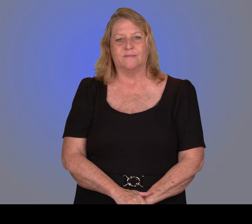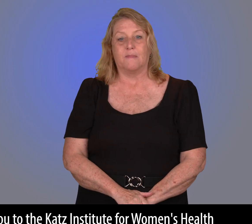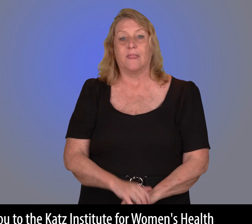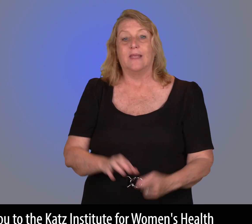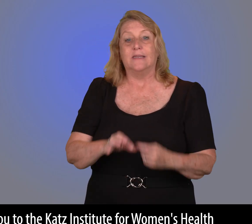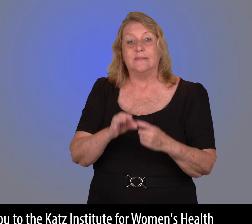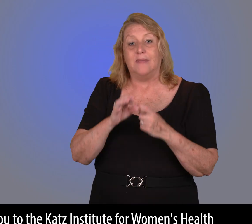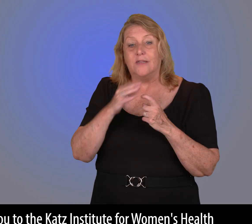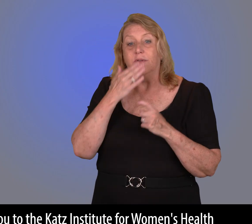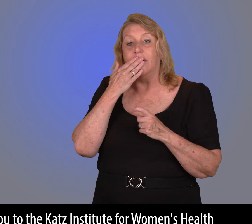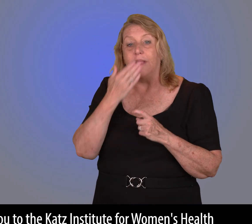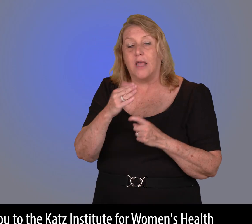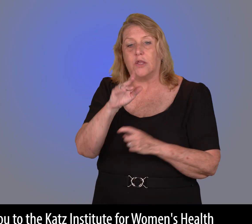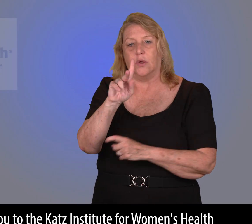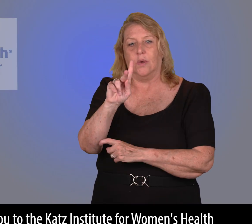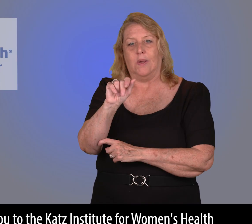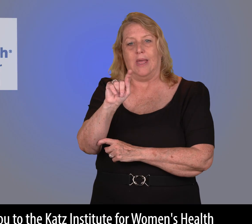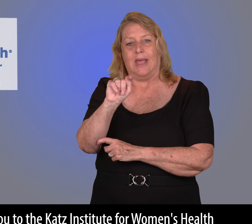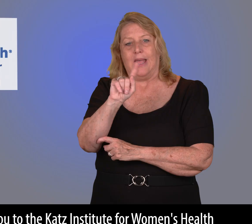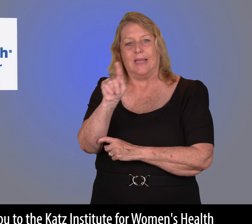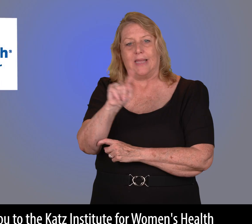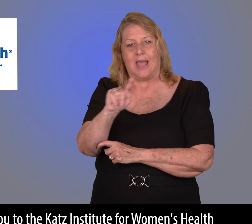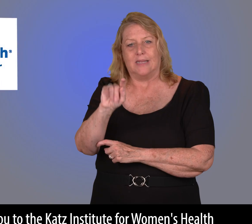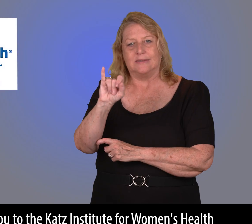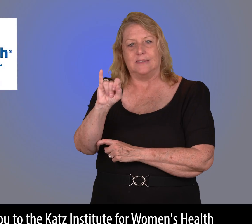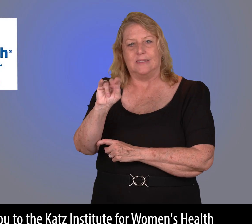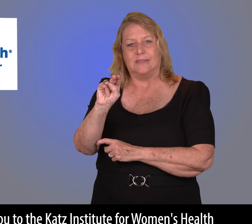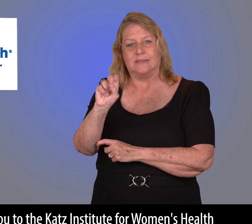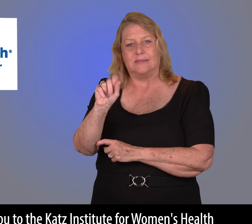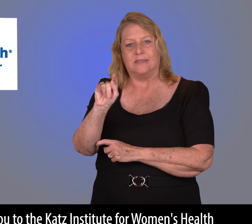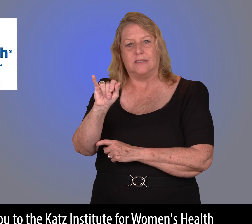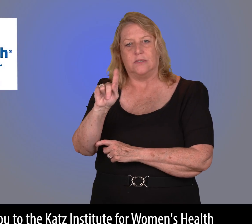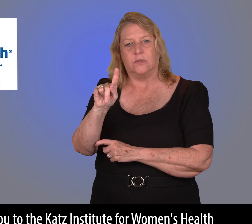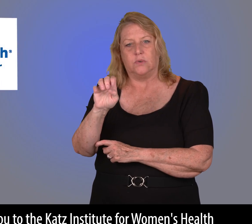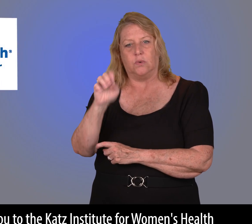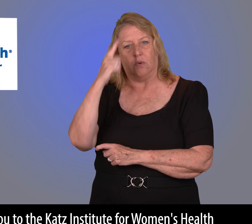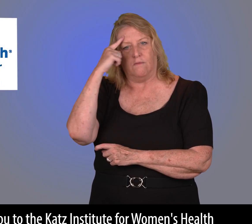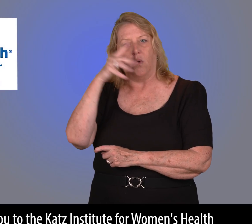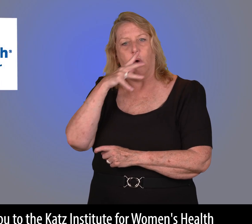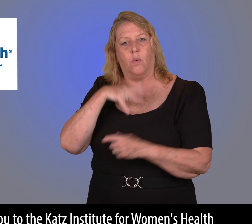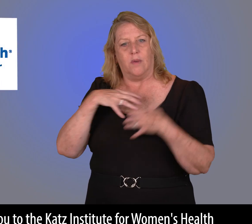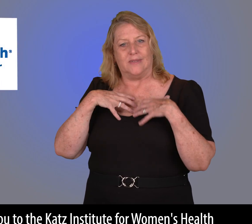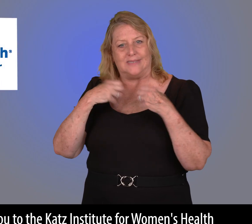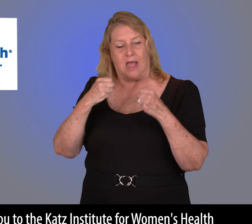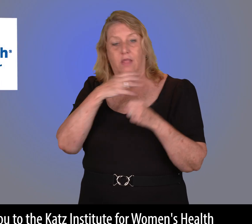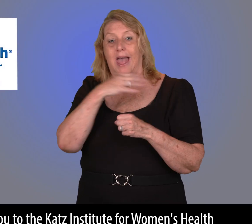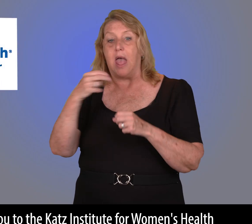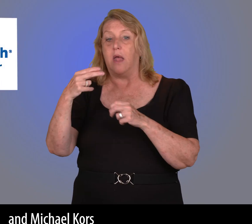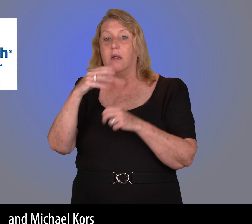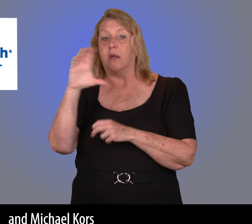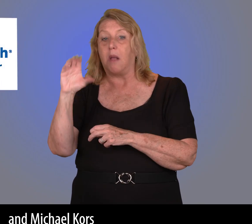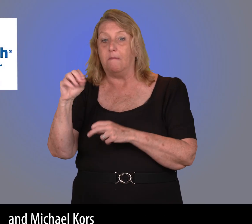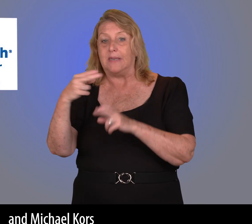A very special thank you to the Katz Institute for Women's Health and Michael